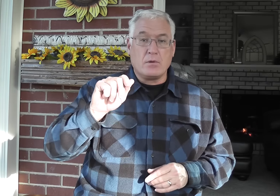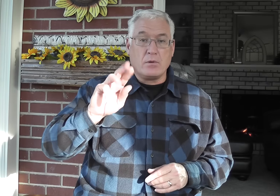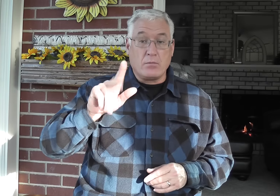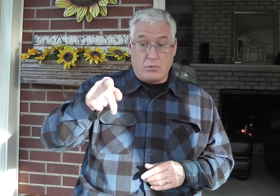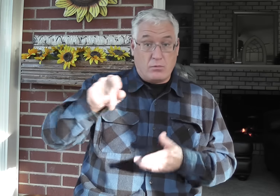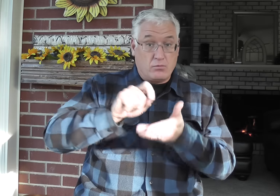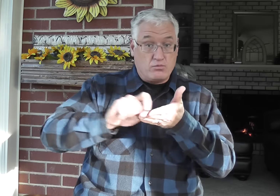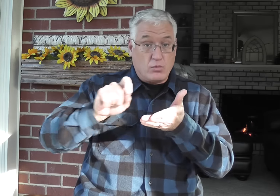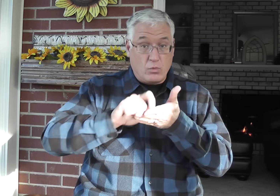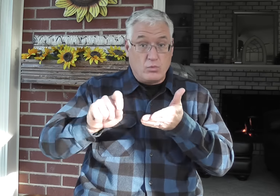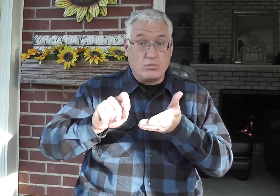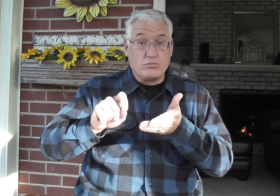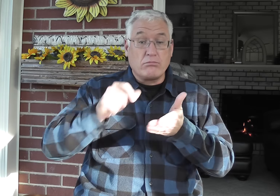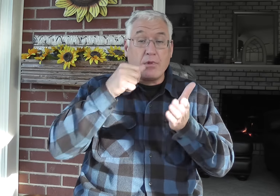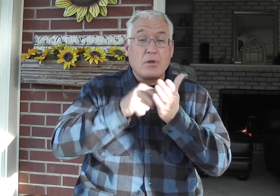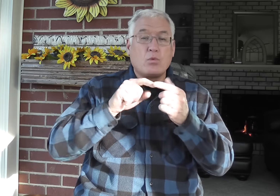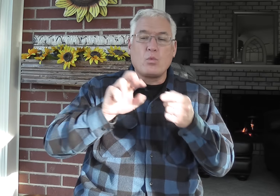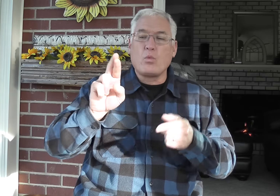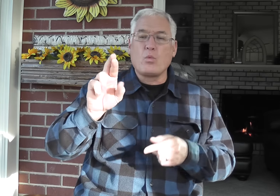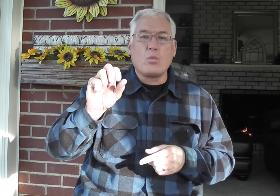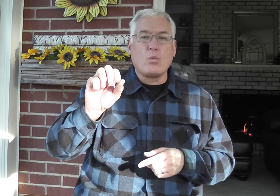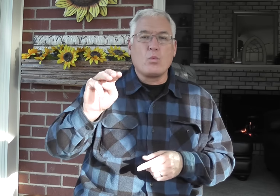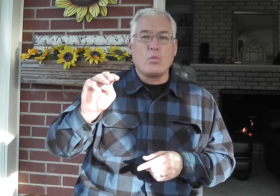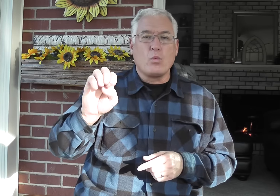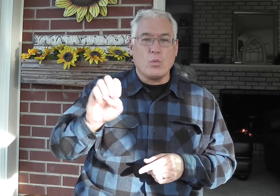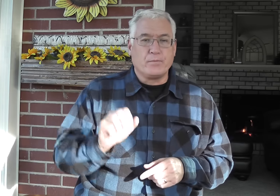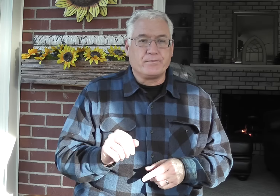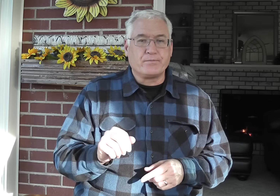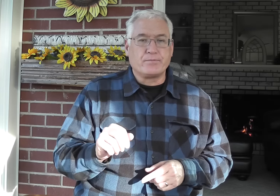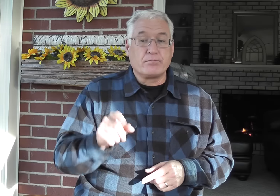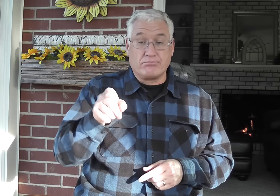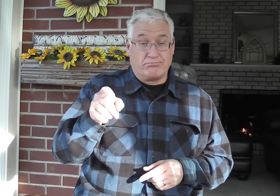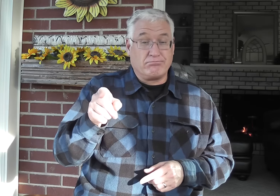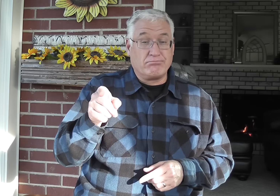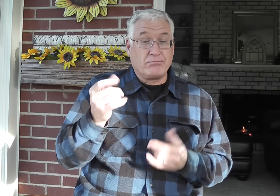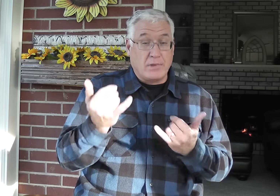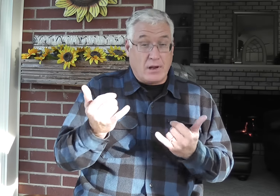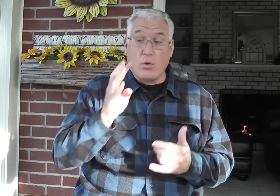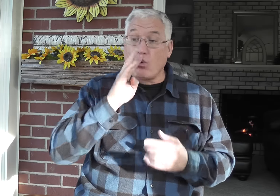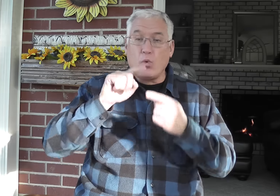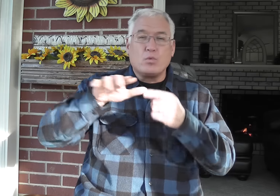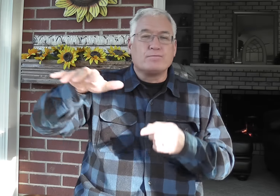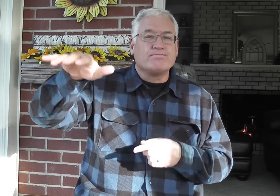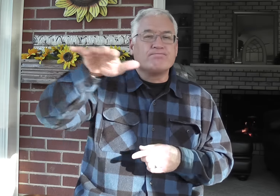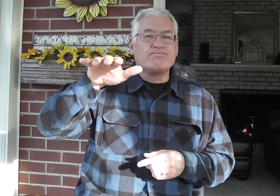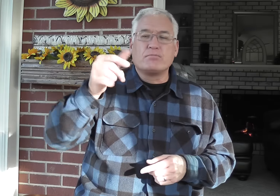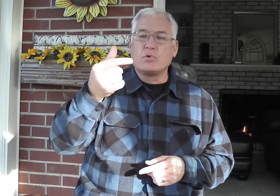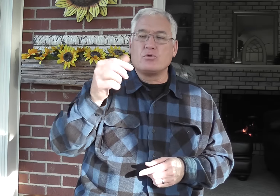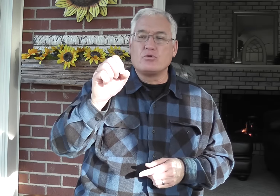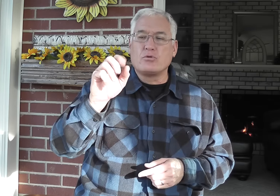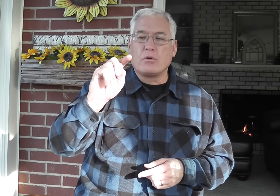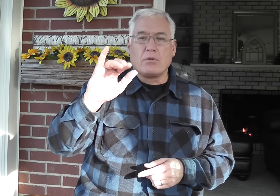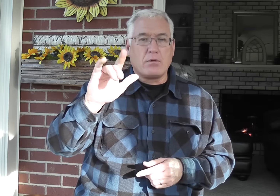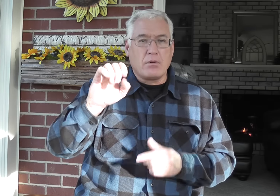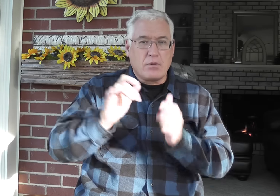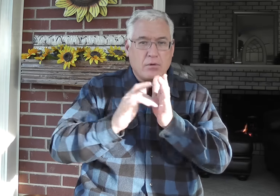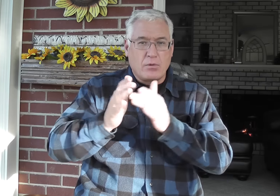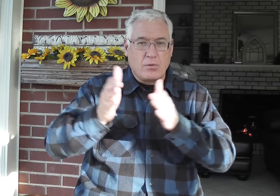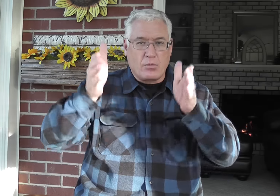part. Paul's writing this letter to the Romans, and right now he's talking to the